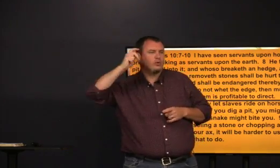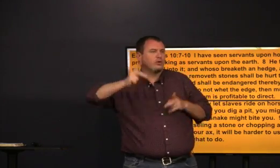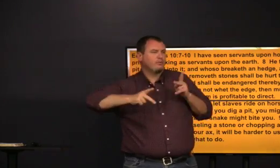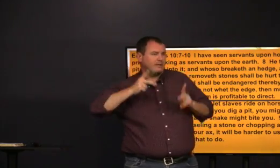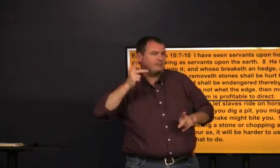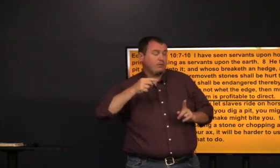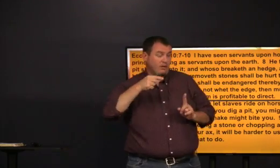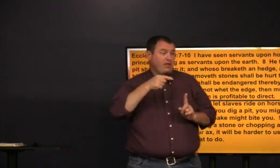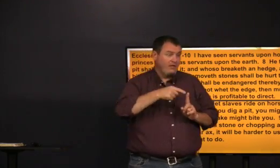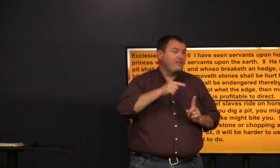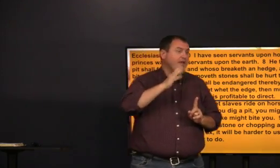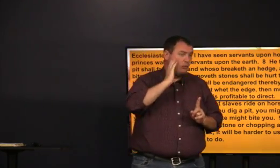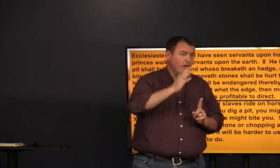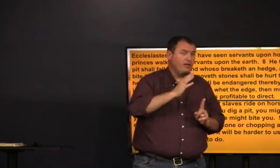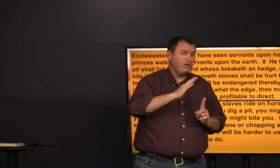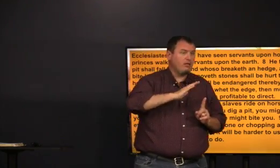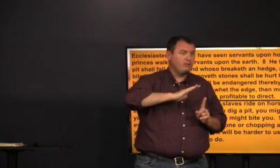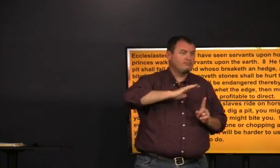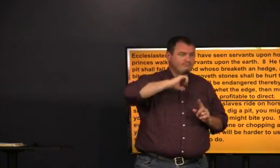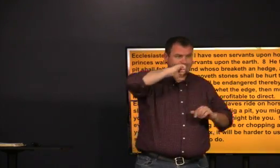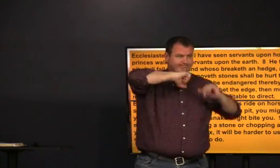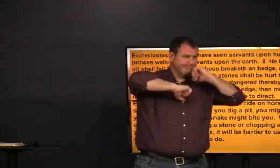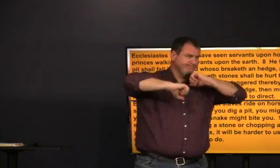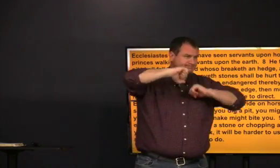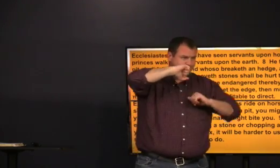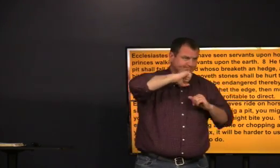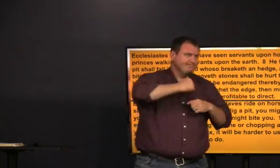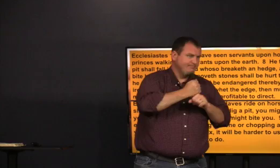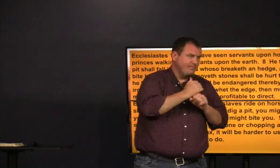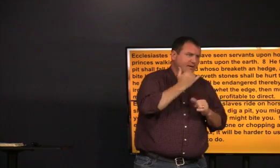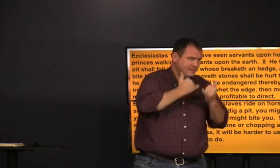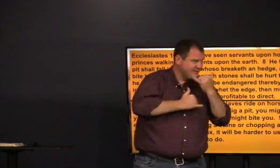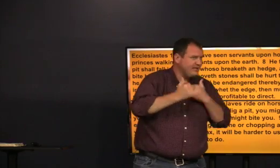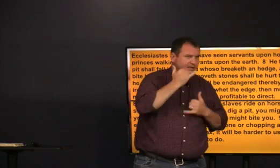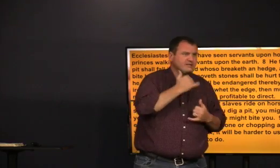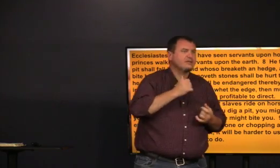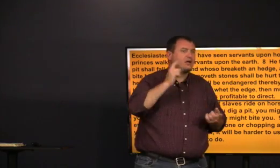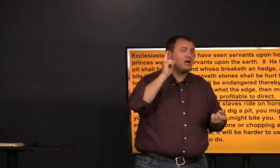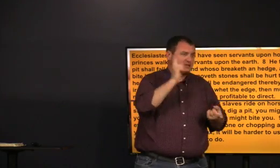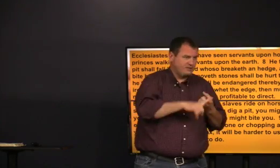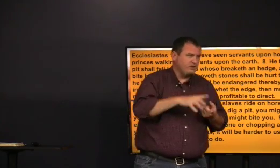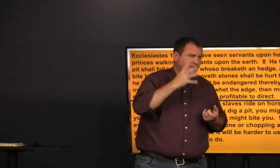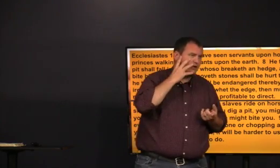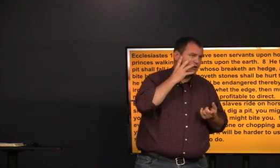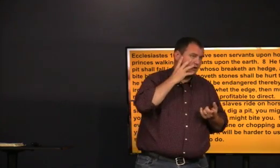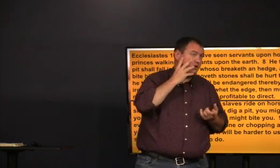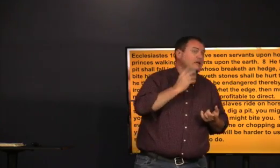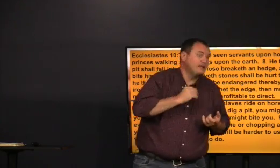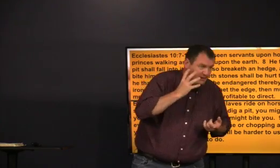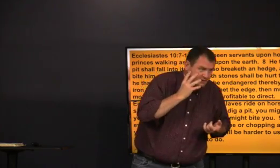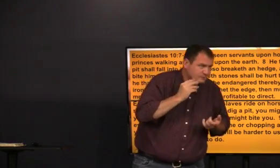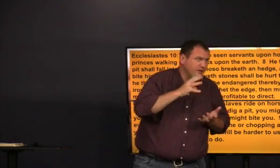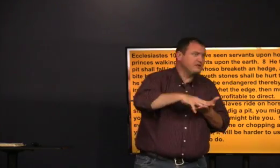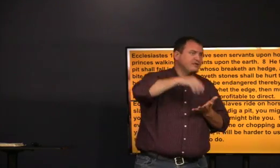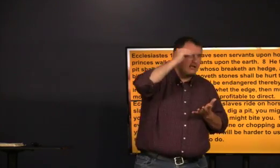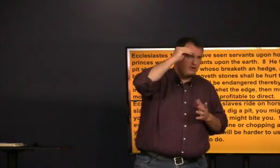older people. They will make mistakes until they get the experience and